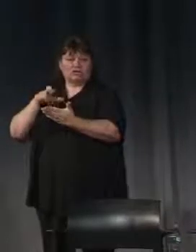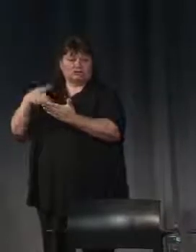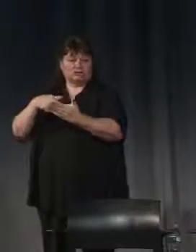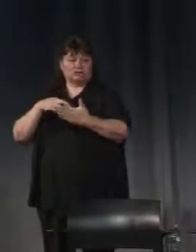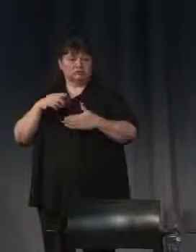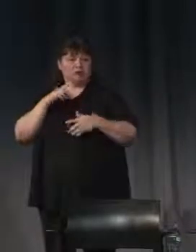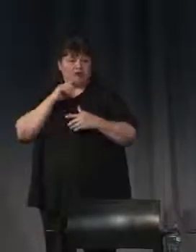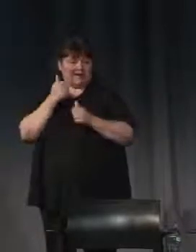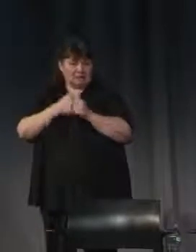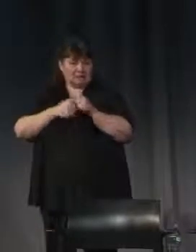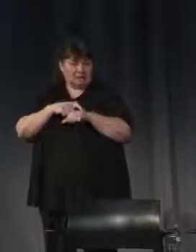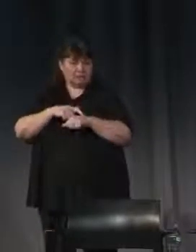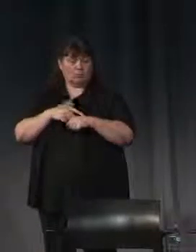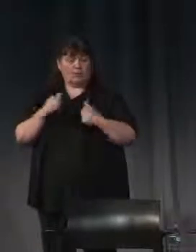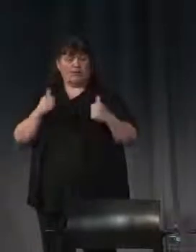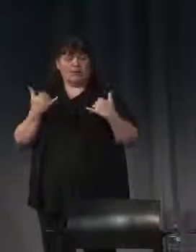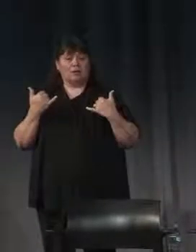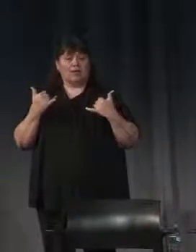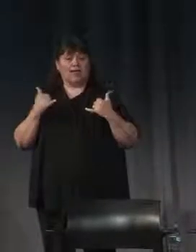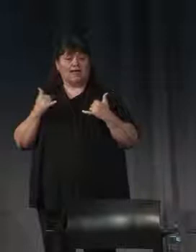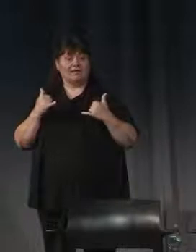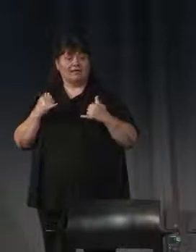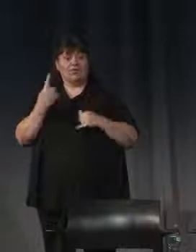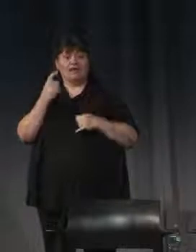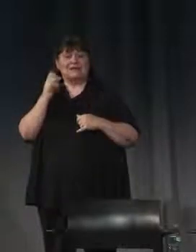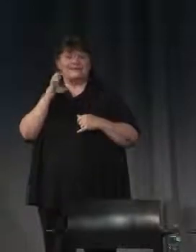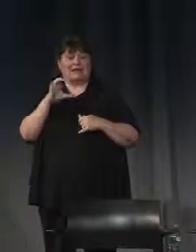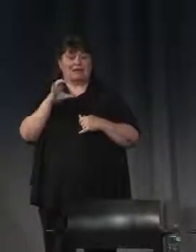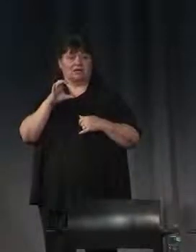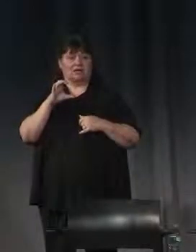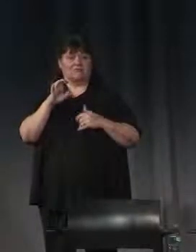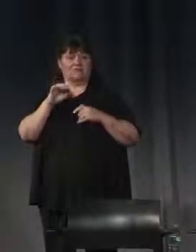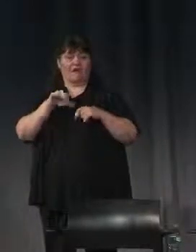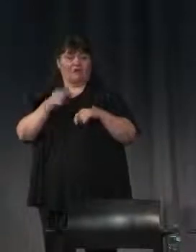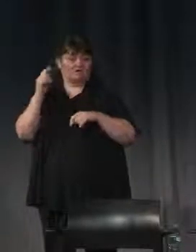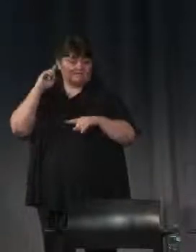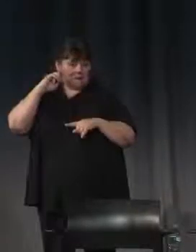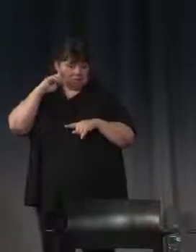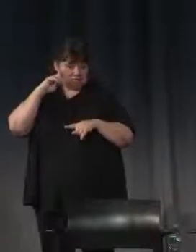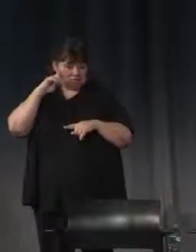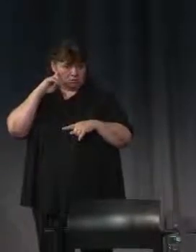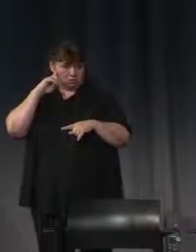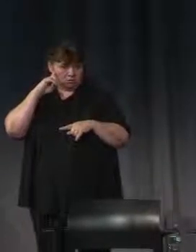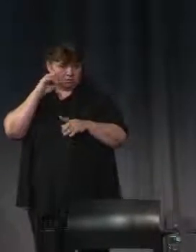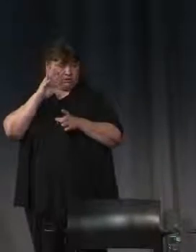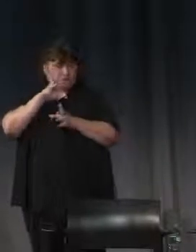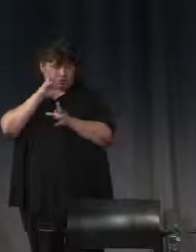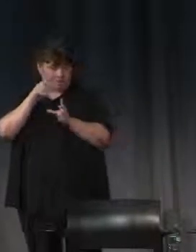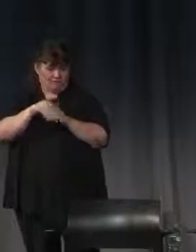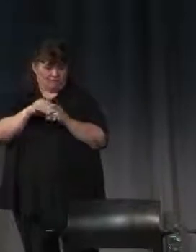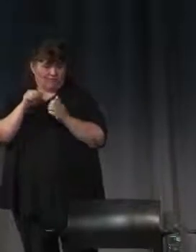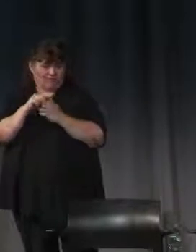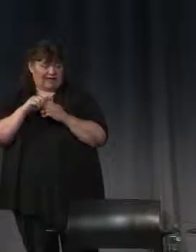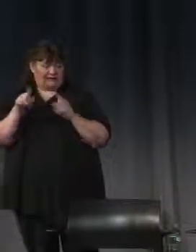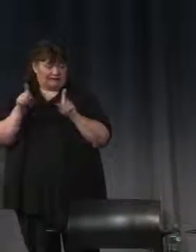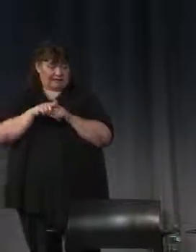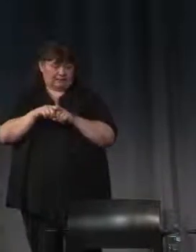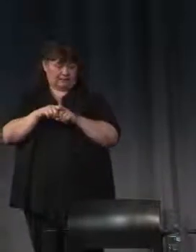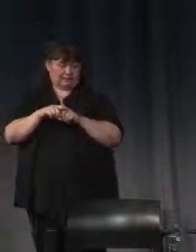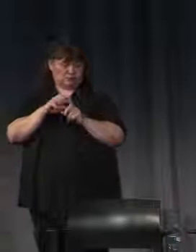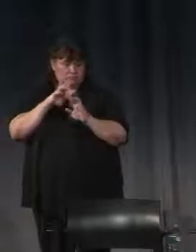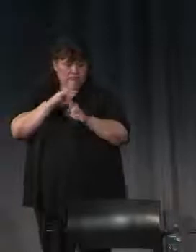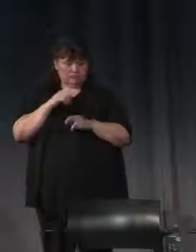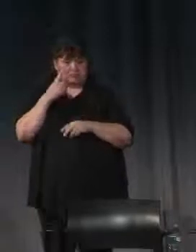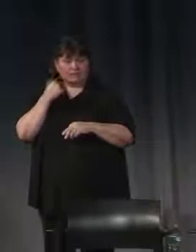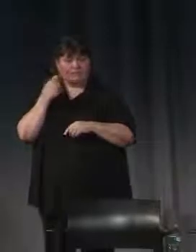we play them about a second of some other pattern convolved with that same reverberant impulse response,